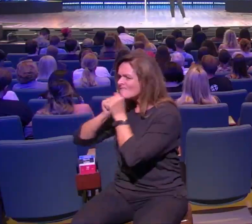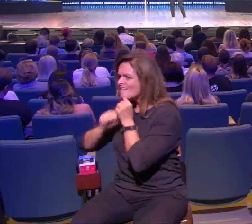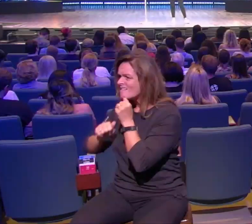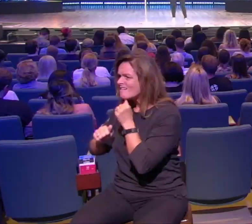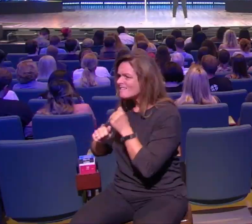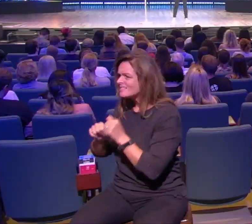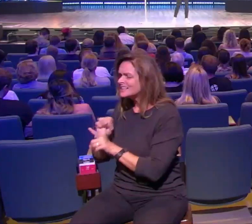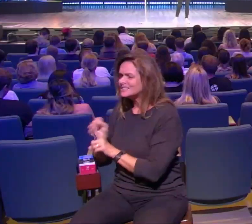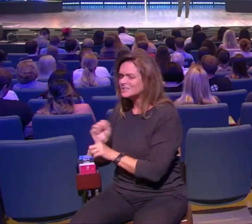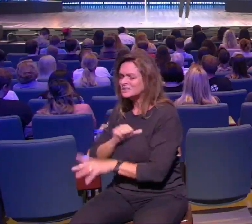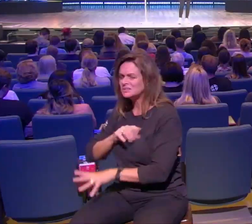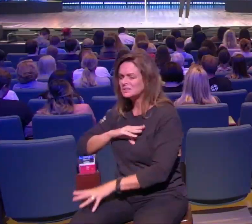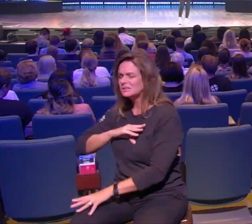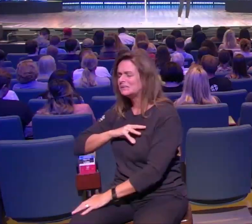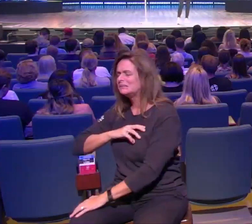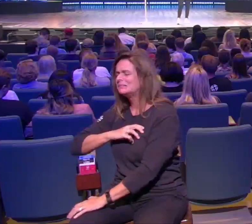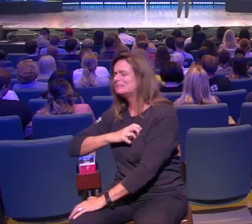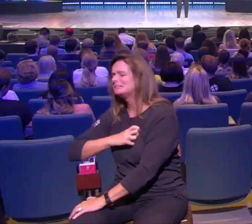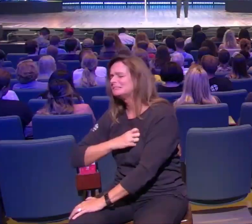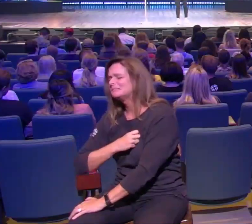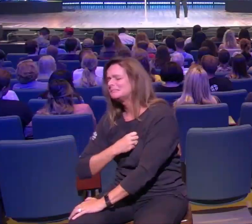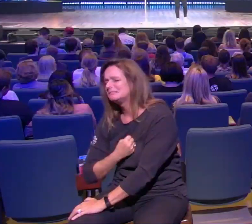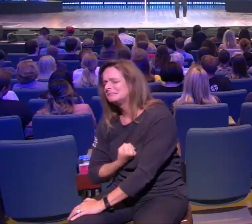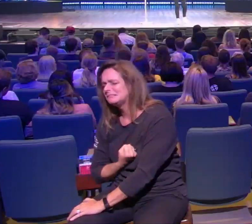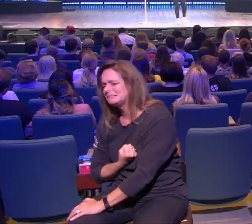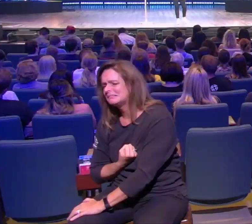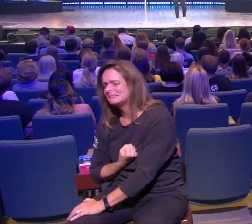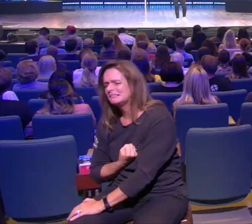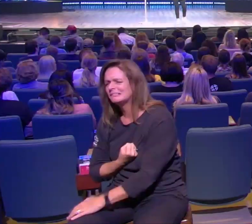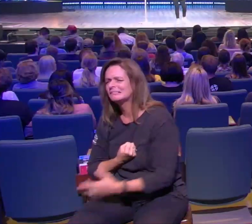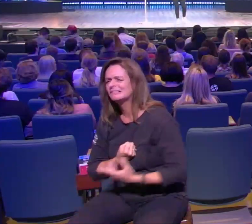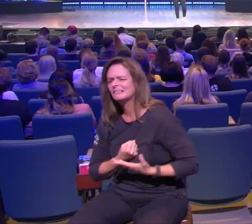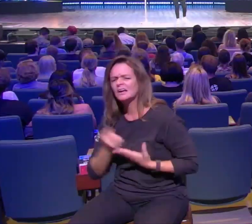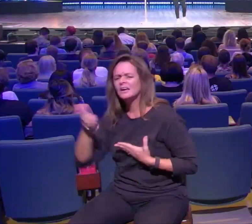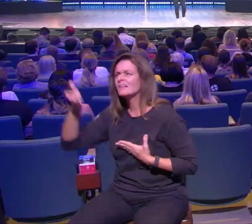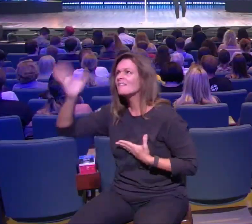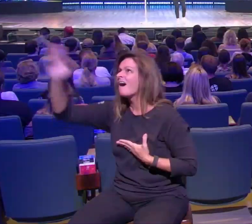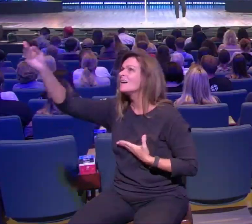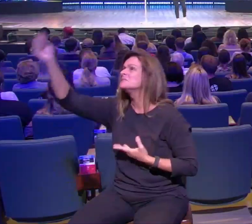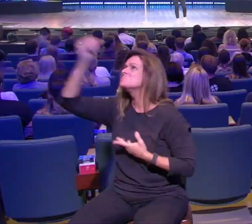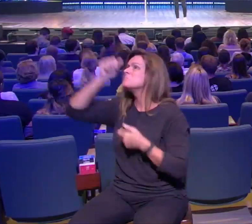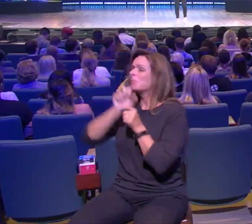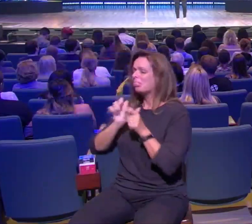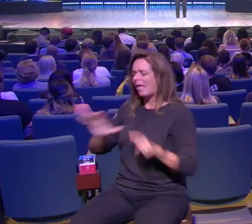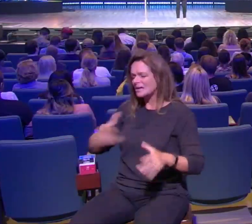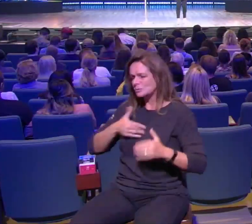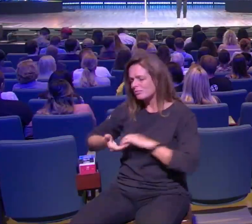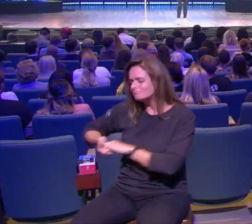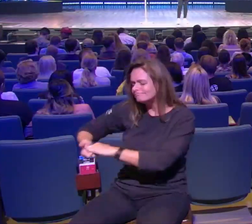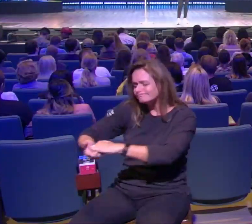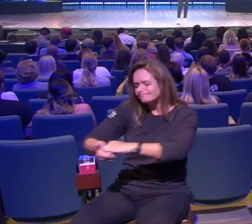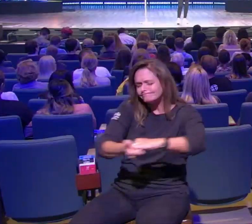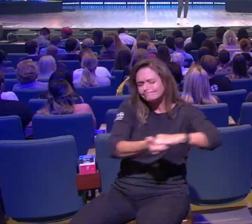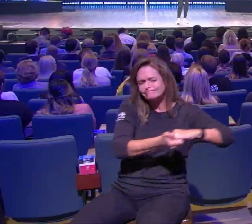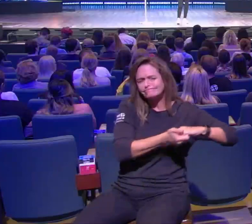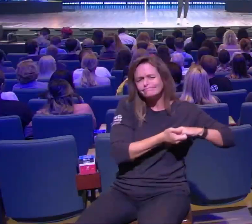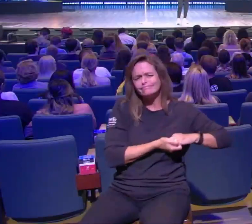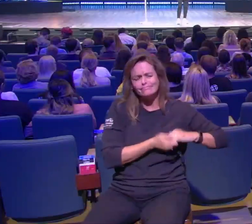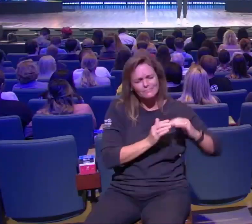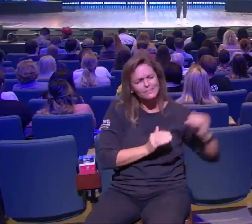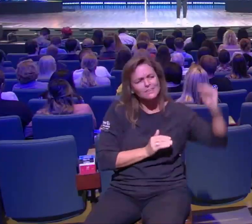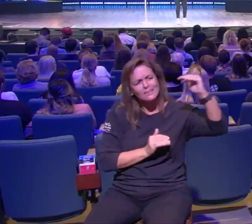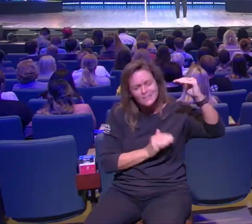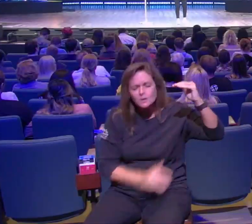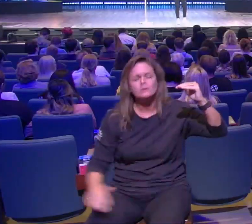released the spirit of sonship into your hearts. moving us to cry out, "My Father, you are our true